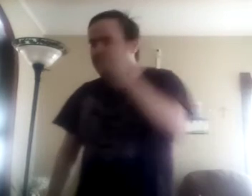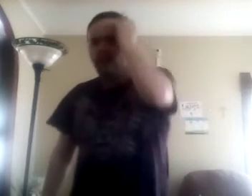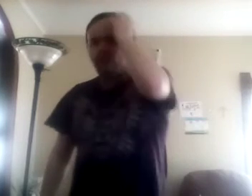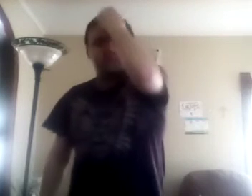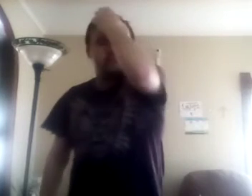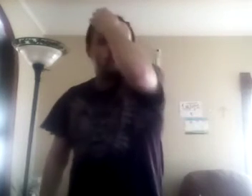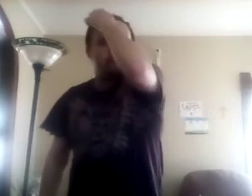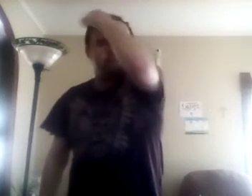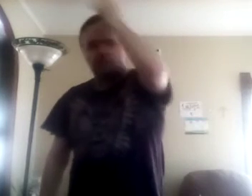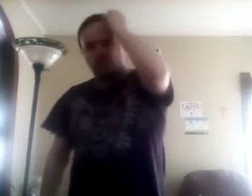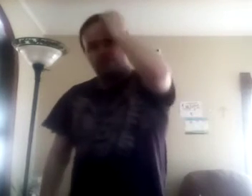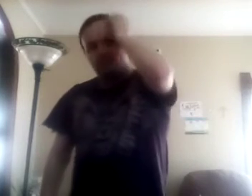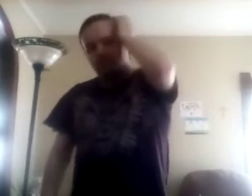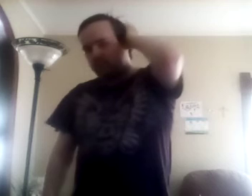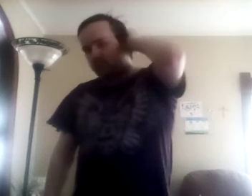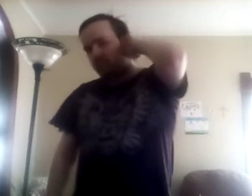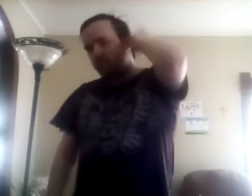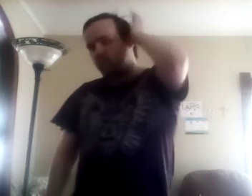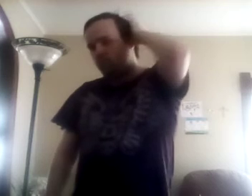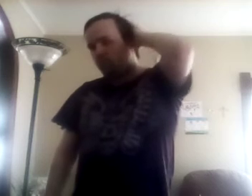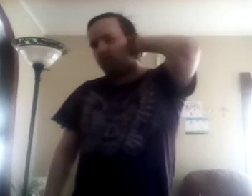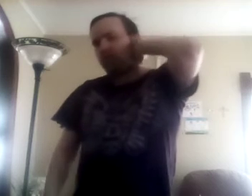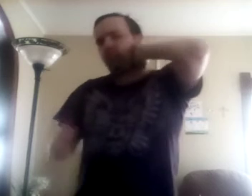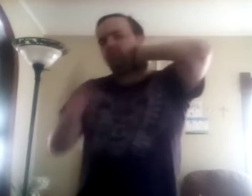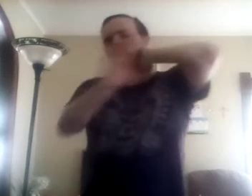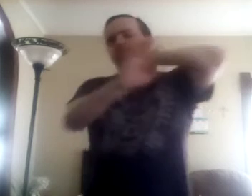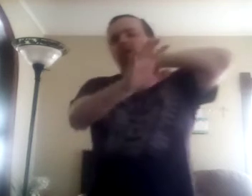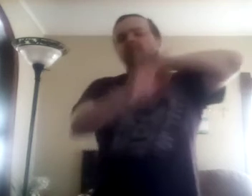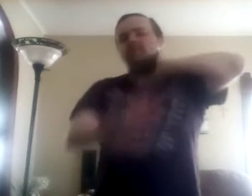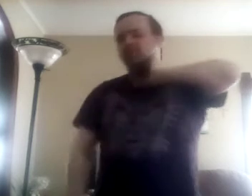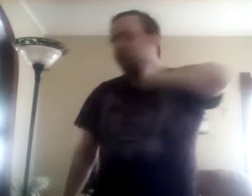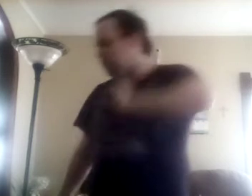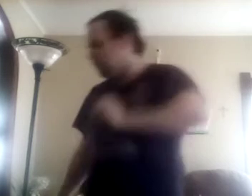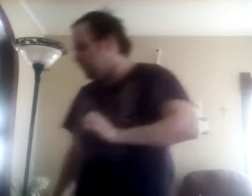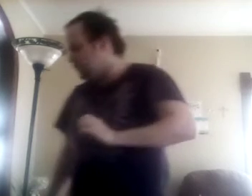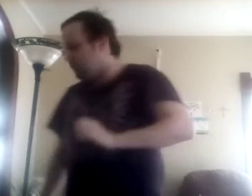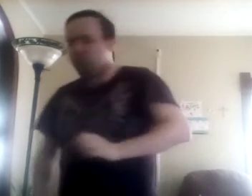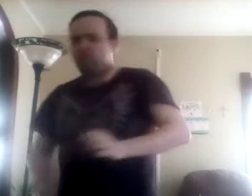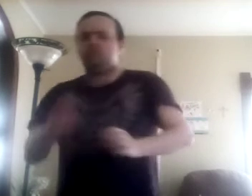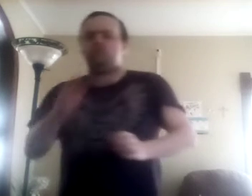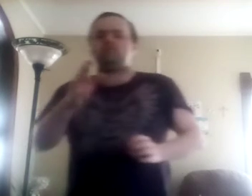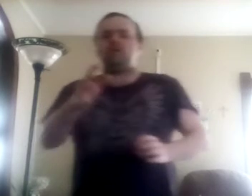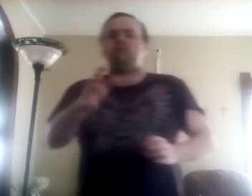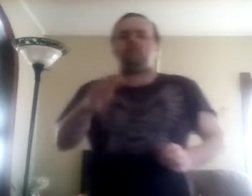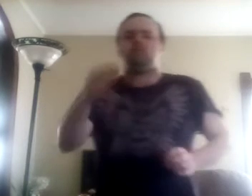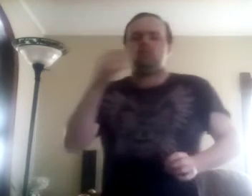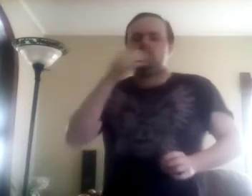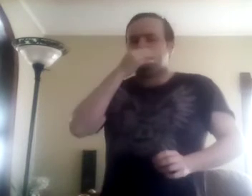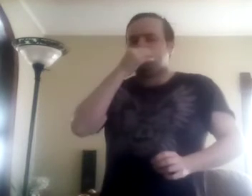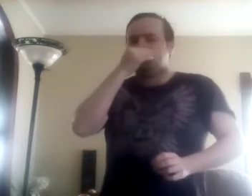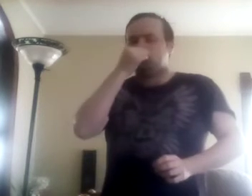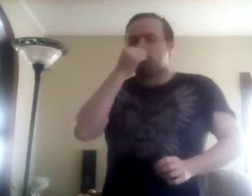now for camp, we're going to move javelin through. The move for javelin through. We go